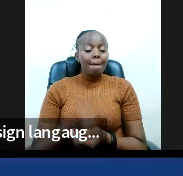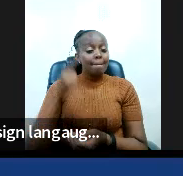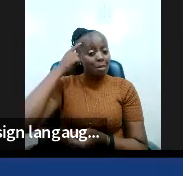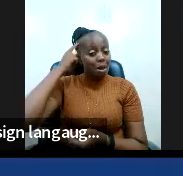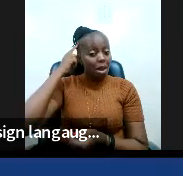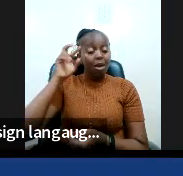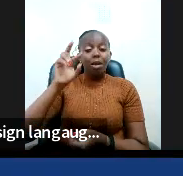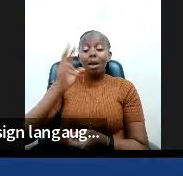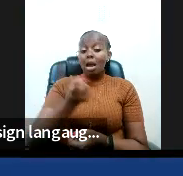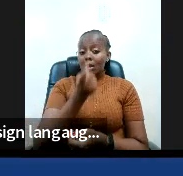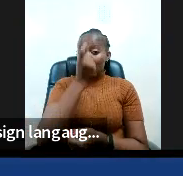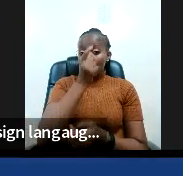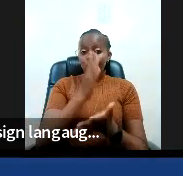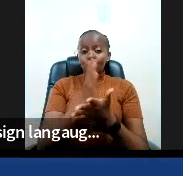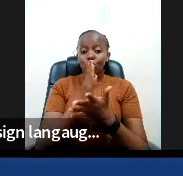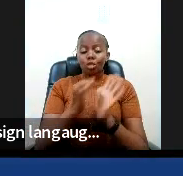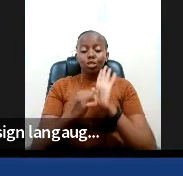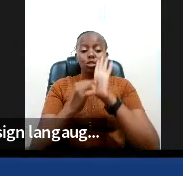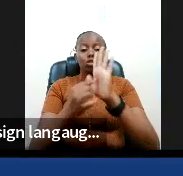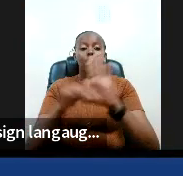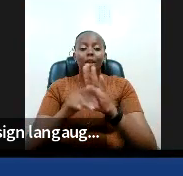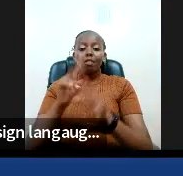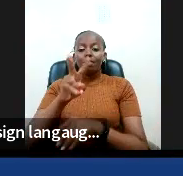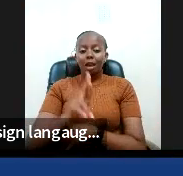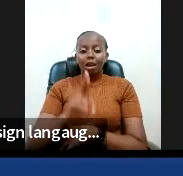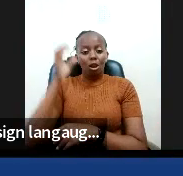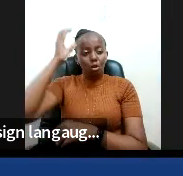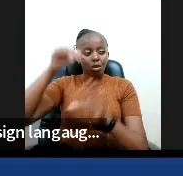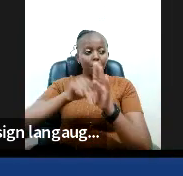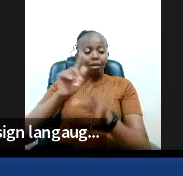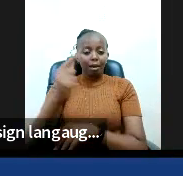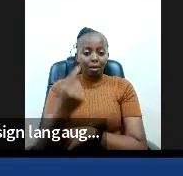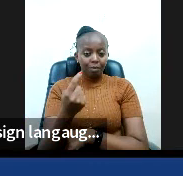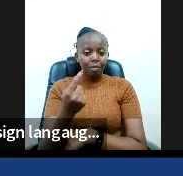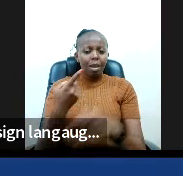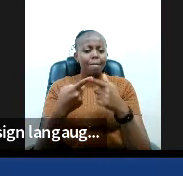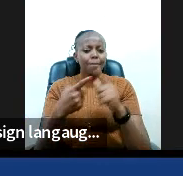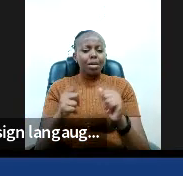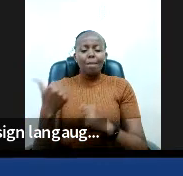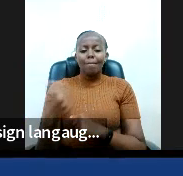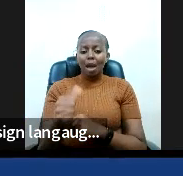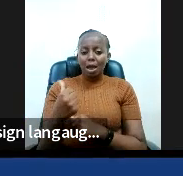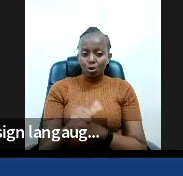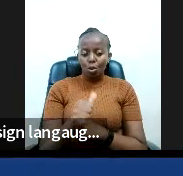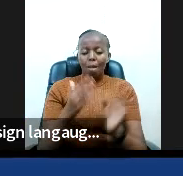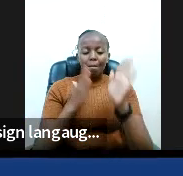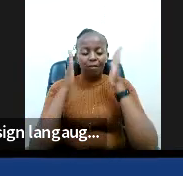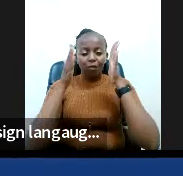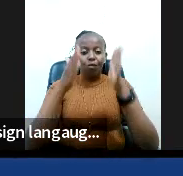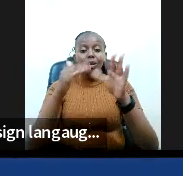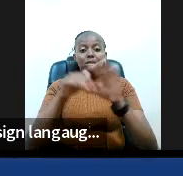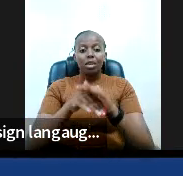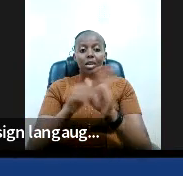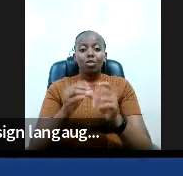a pace setter in VR content production in Kenya, but have not measured into